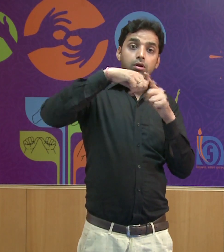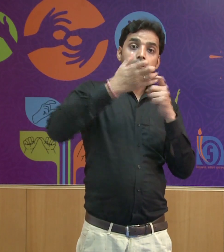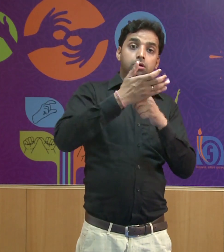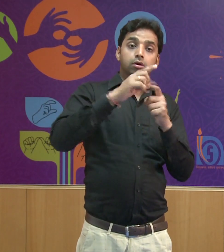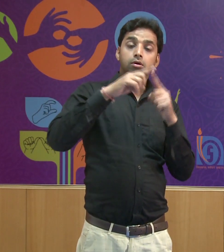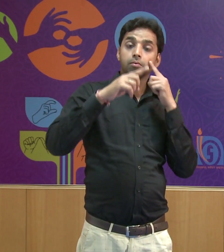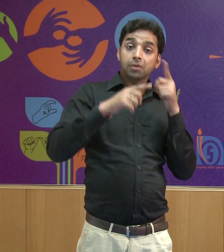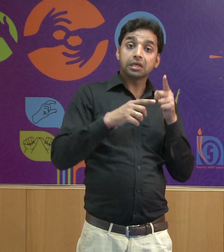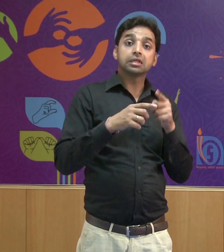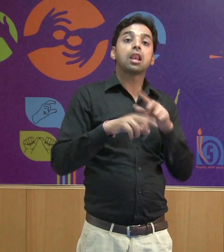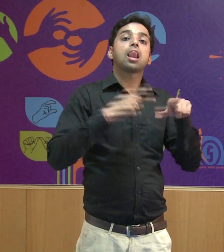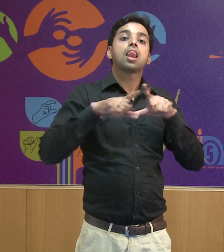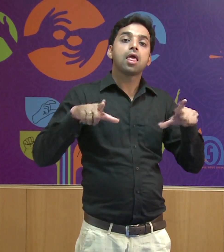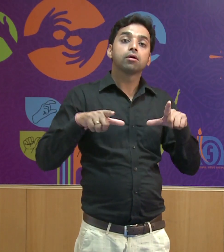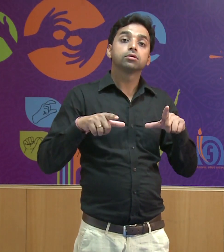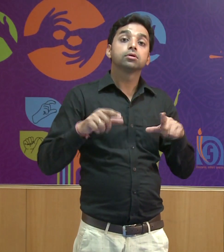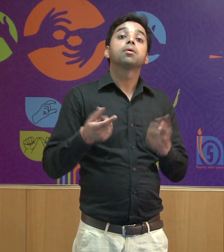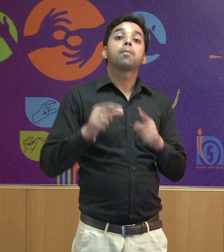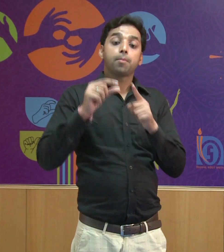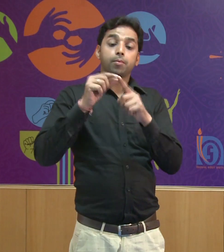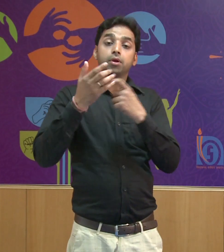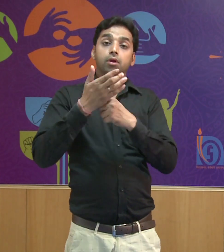Prakrit was an old Indian language.